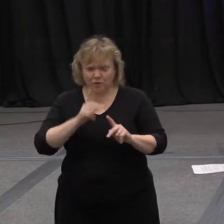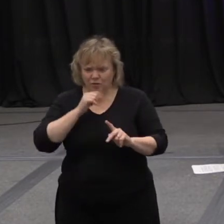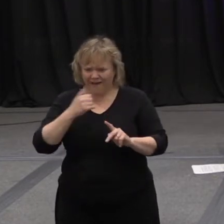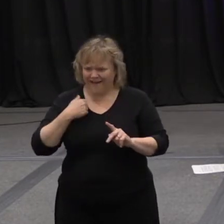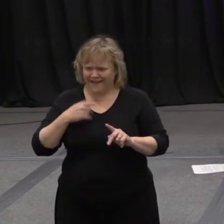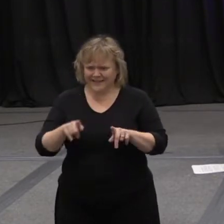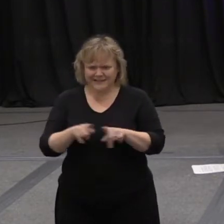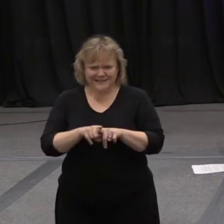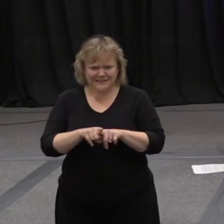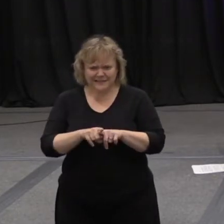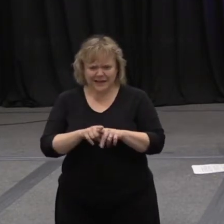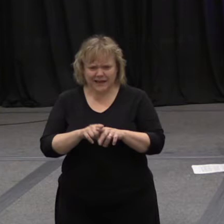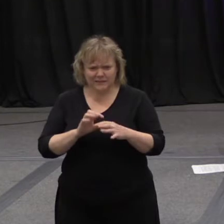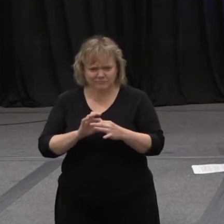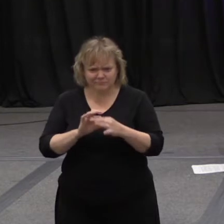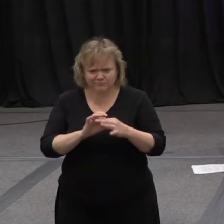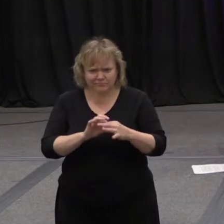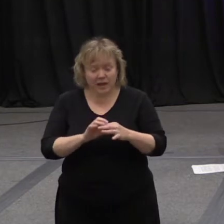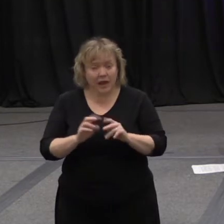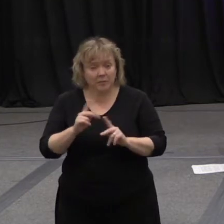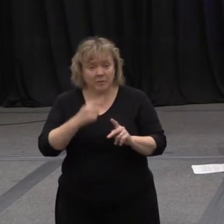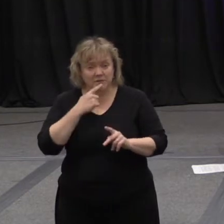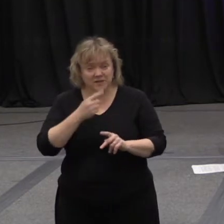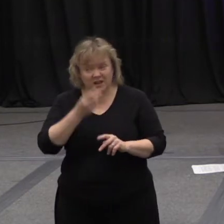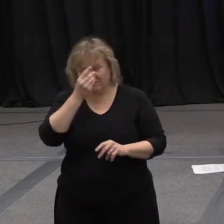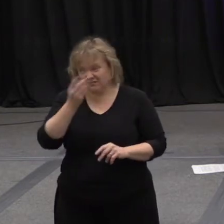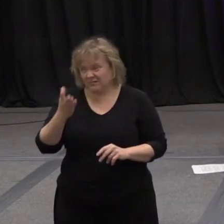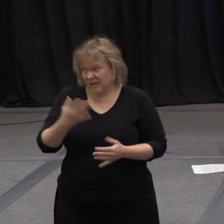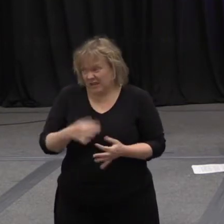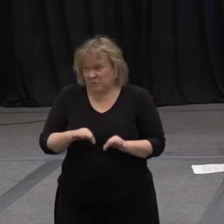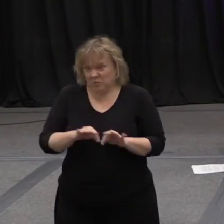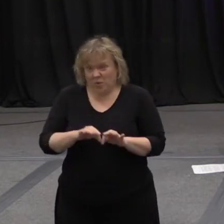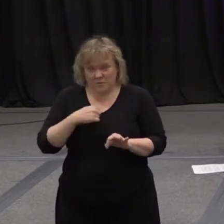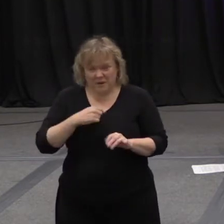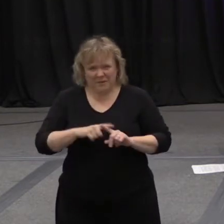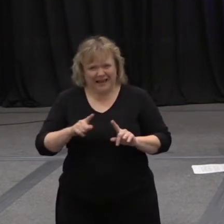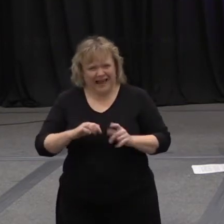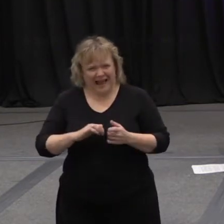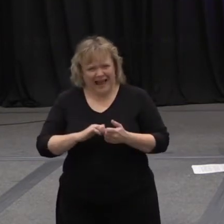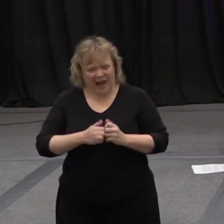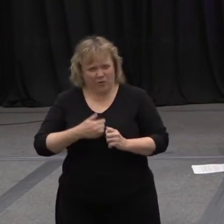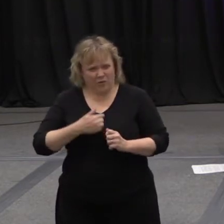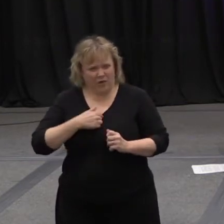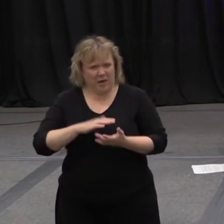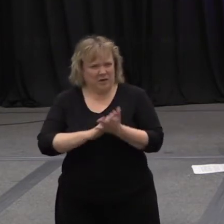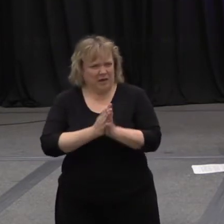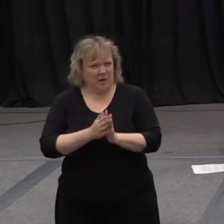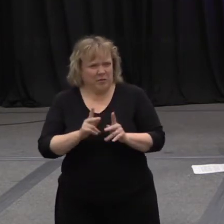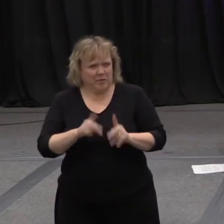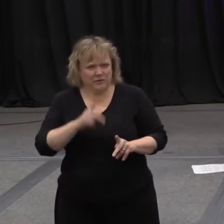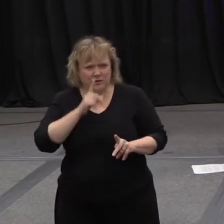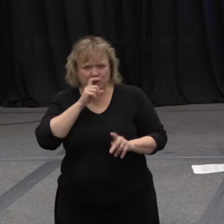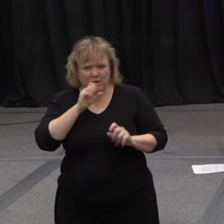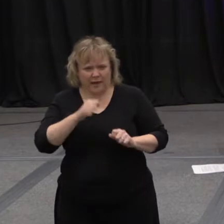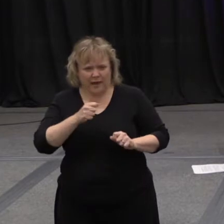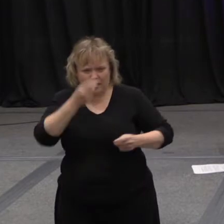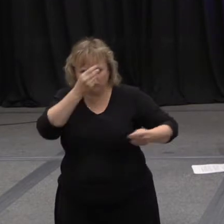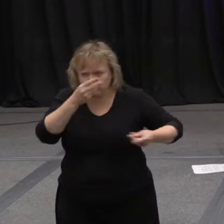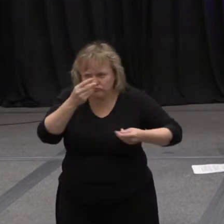was pretty much saying, this really matters to me, but how do I be a voice for that and not lose my